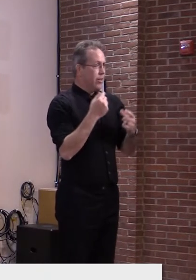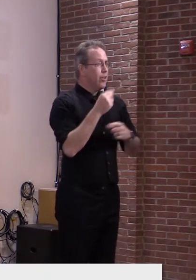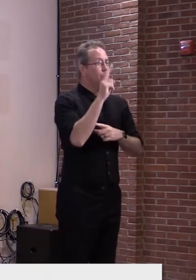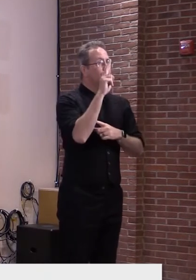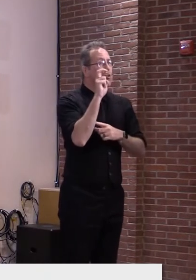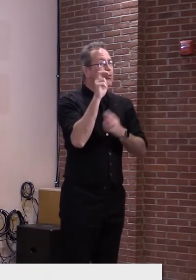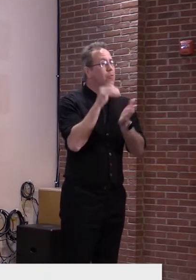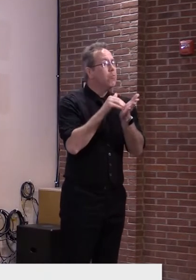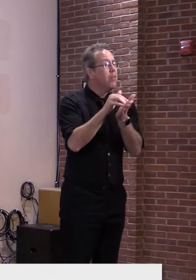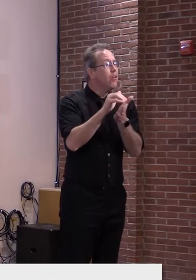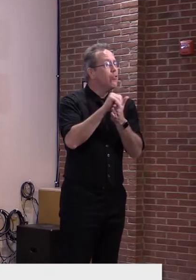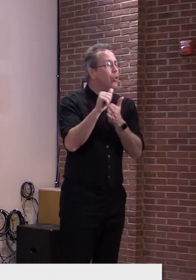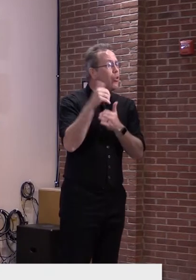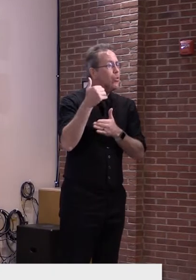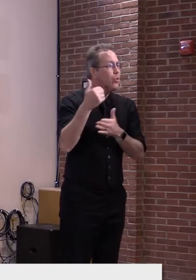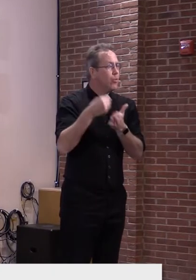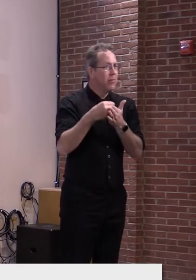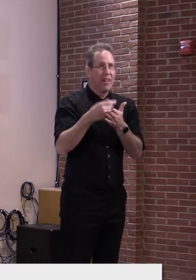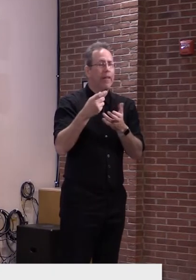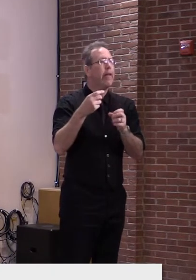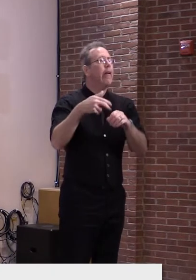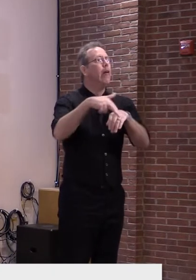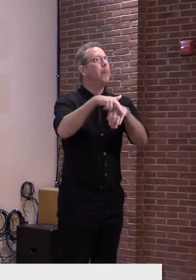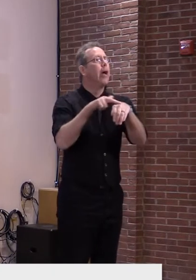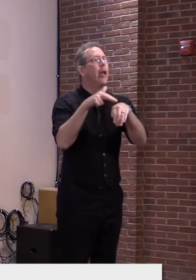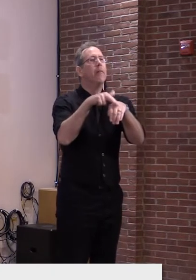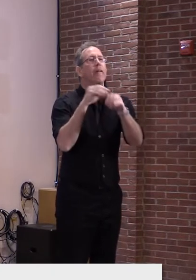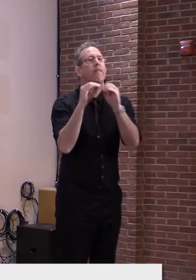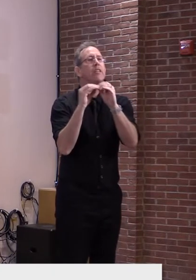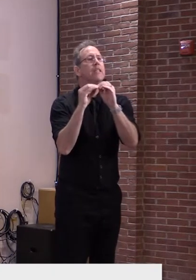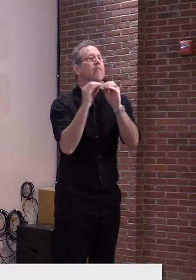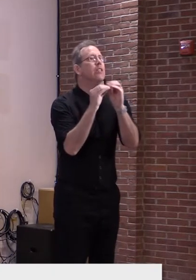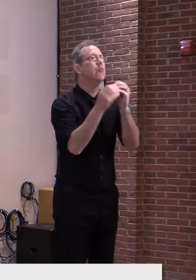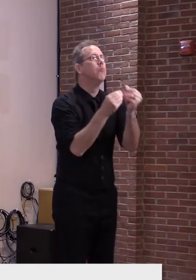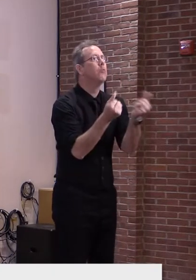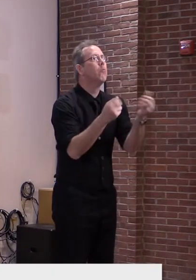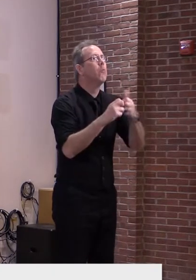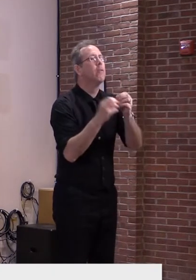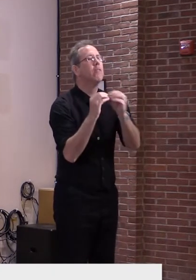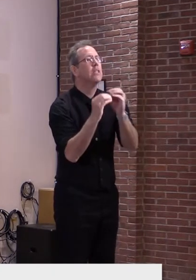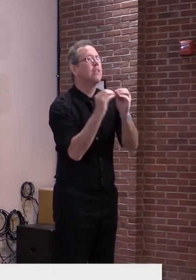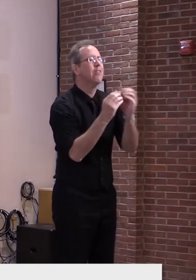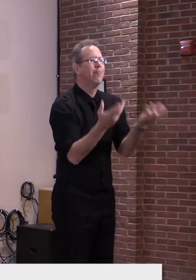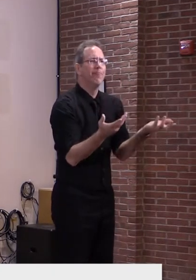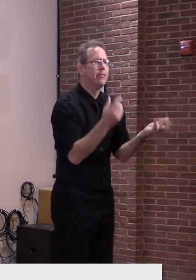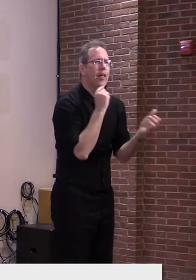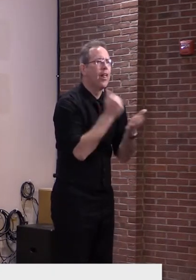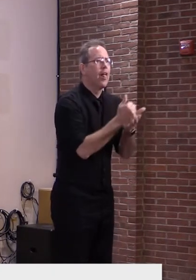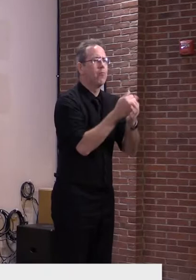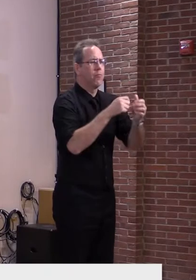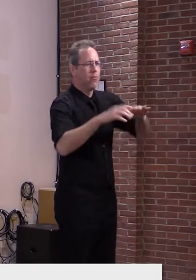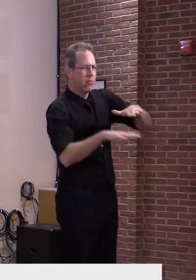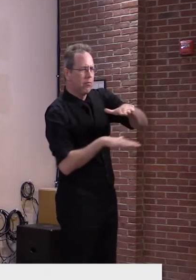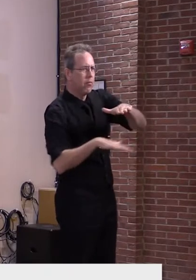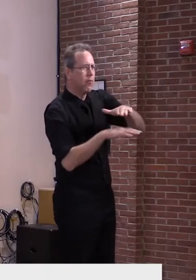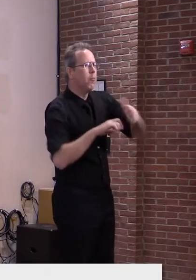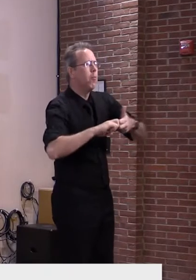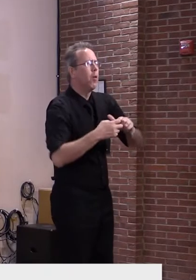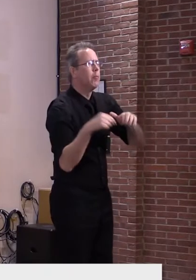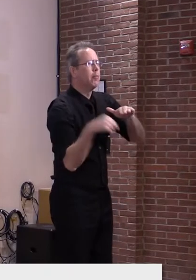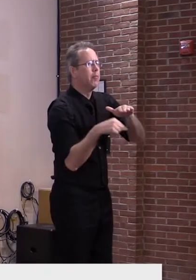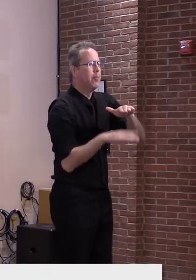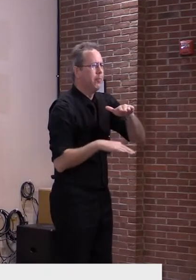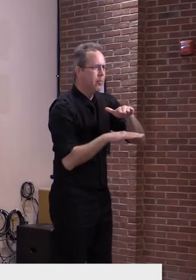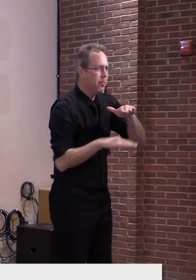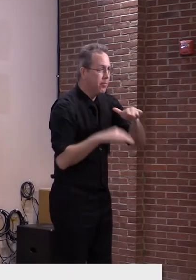Band-Aid on this without fixing the underlying problems. Keep in mind, for those of you keeping track,